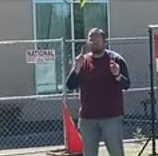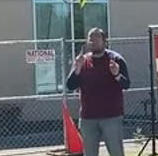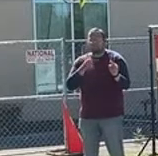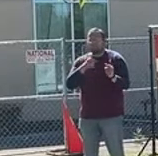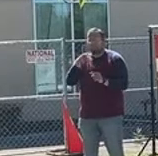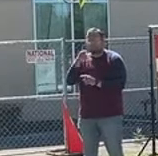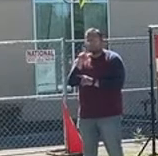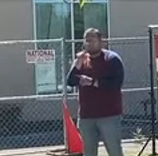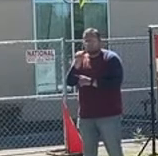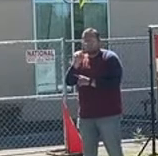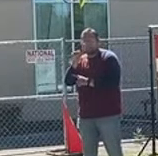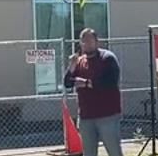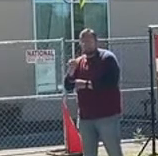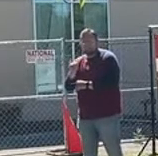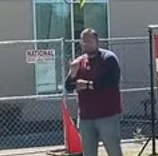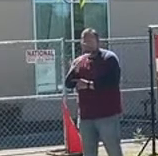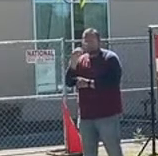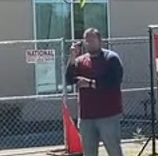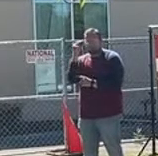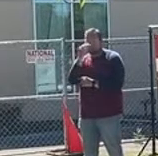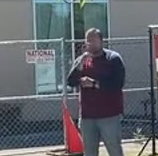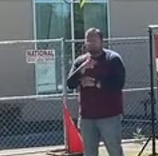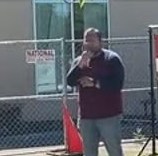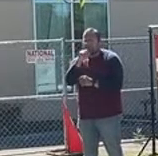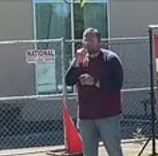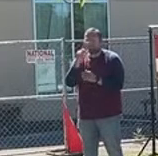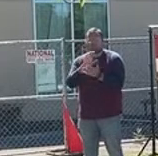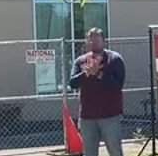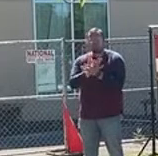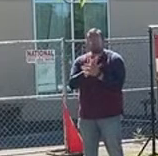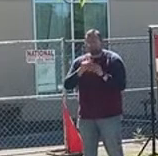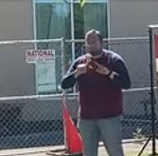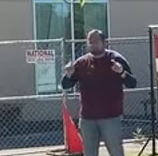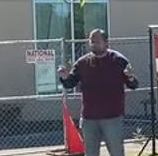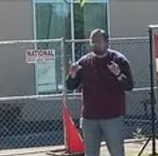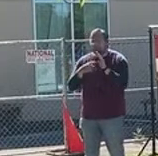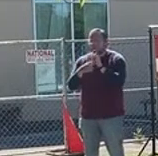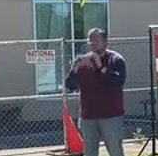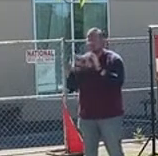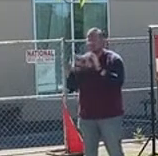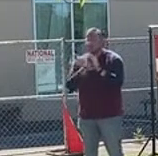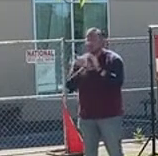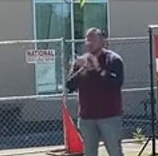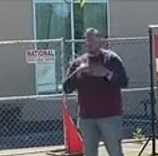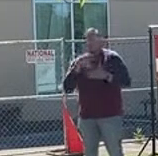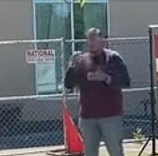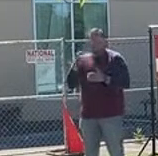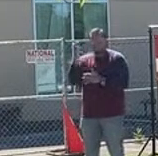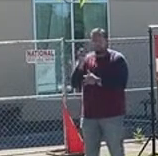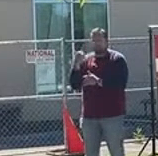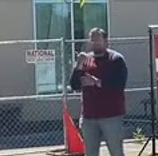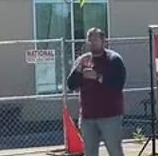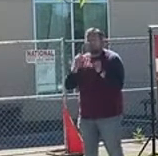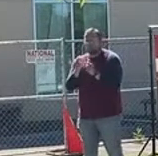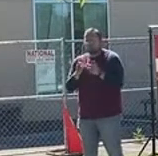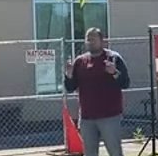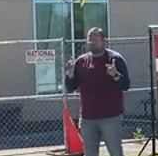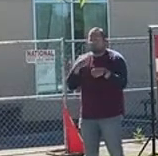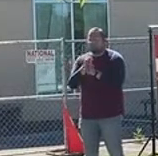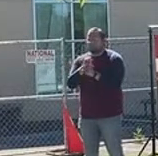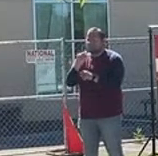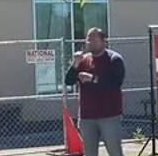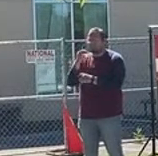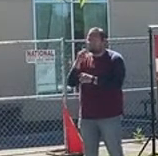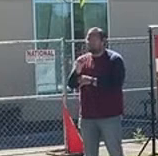Mexican descent, I love this school because of the diverse representations we have, and I'm glad that with this bond, we as a school can grow, making Adam Stevens a